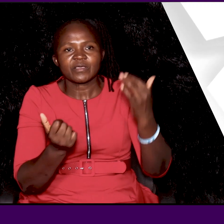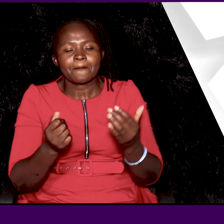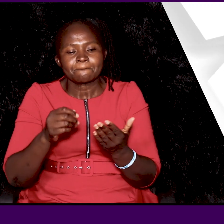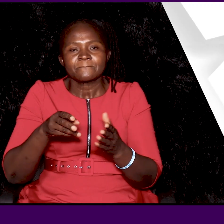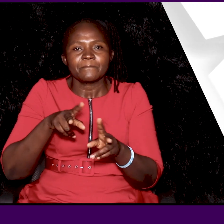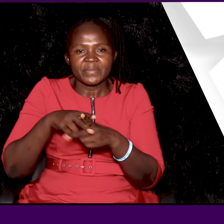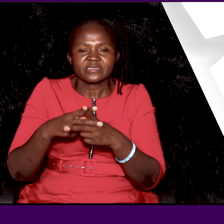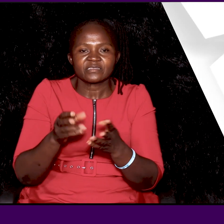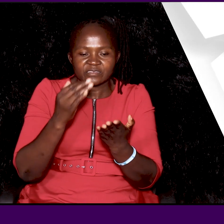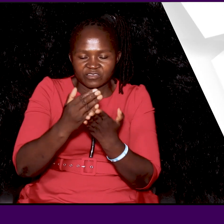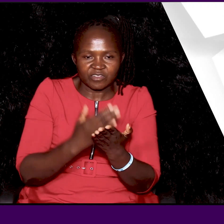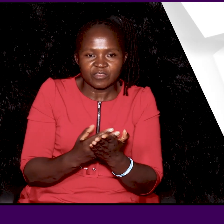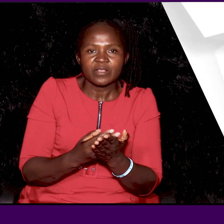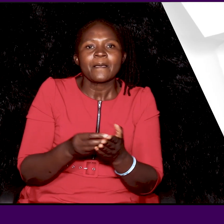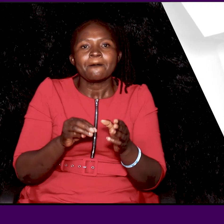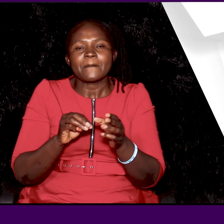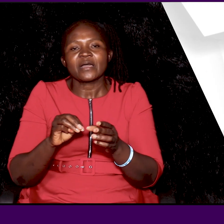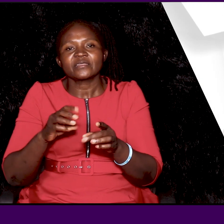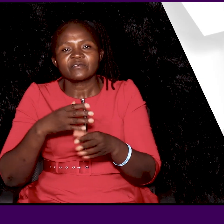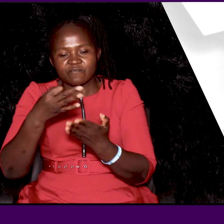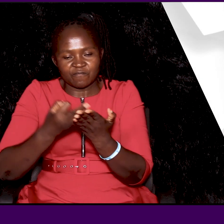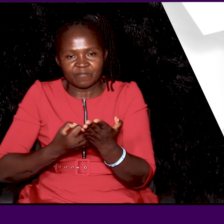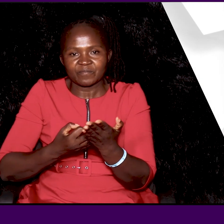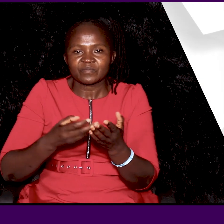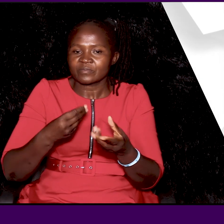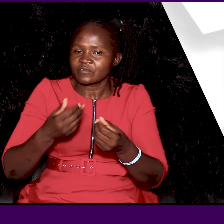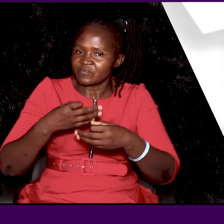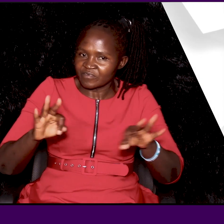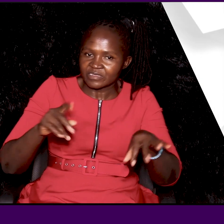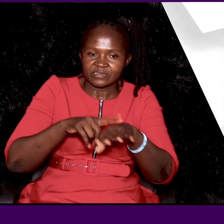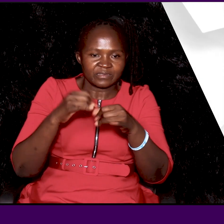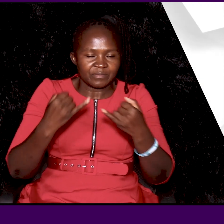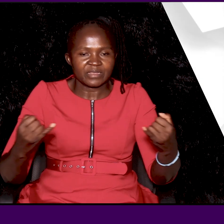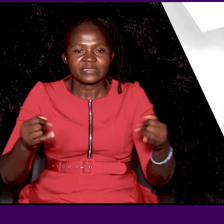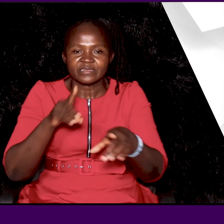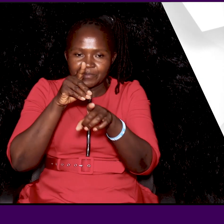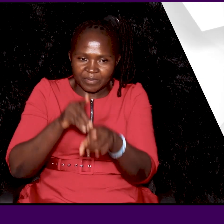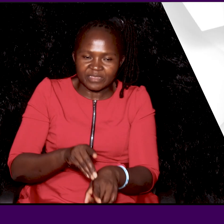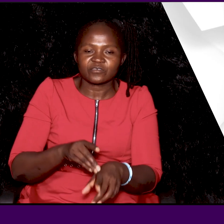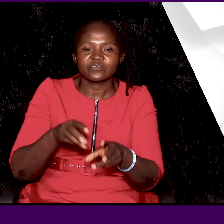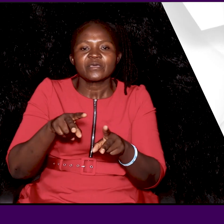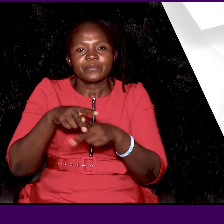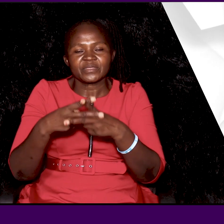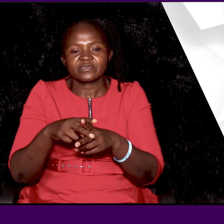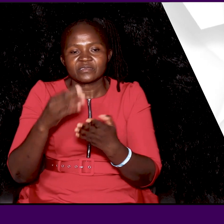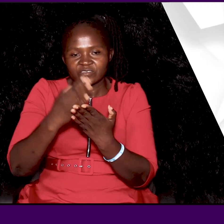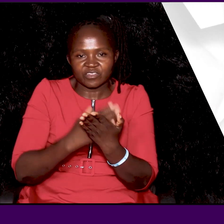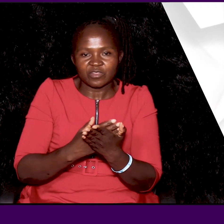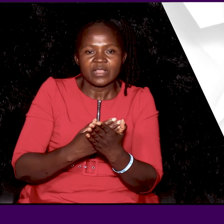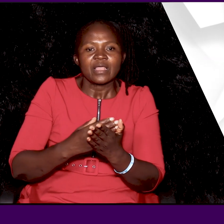requisition form. The cost is free and the timeline is as per maintenance schedule.